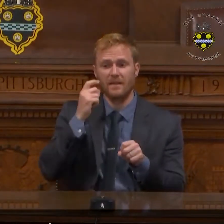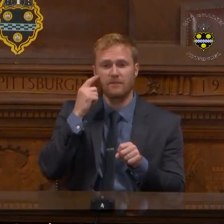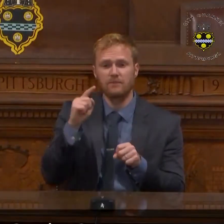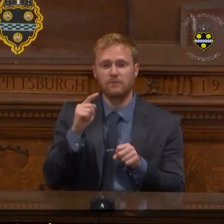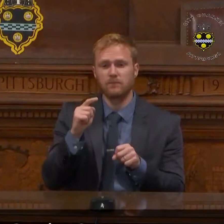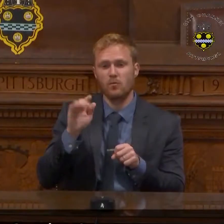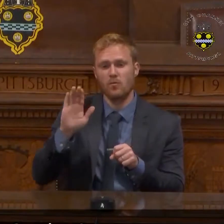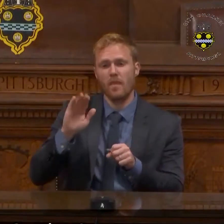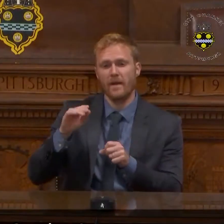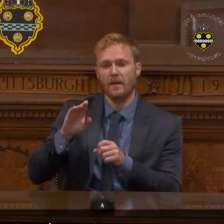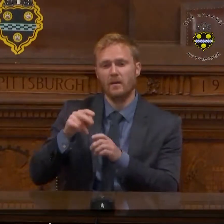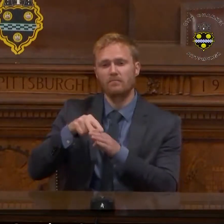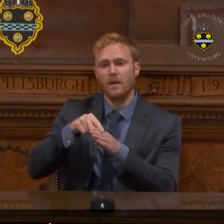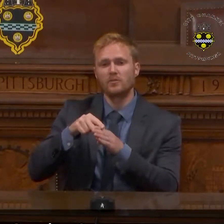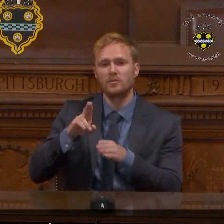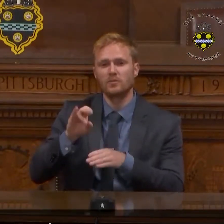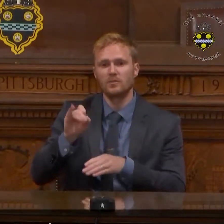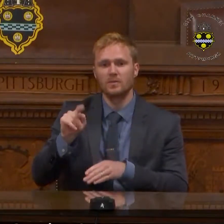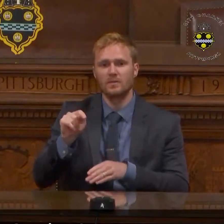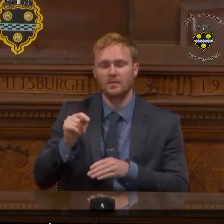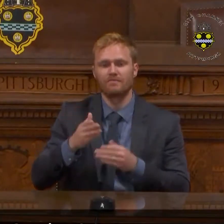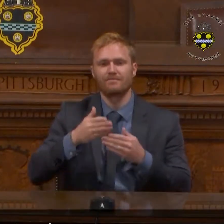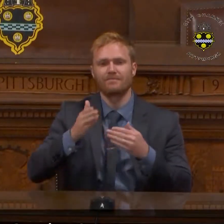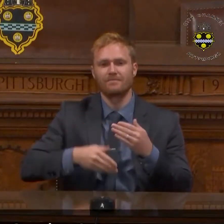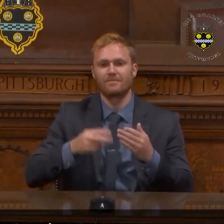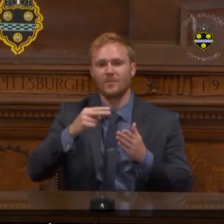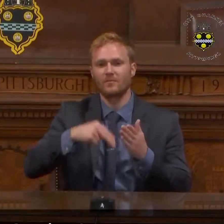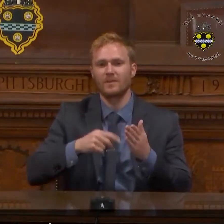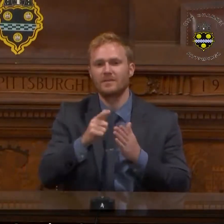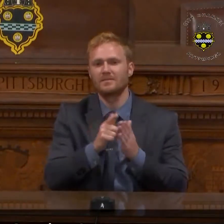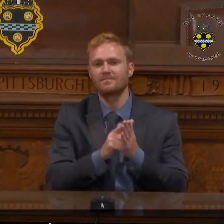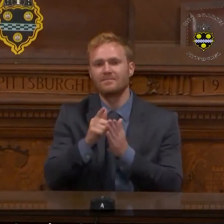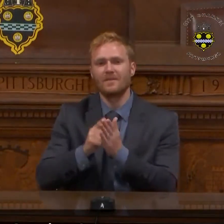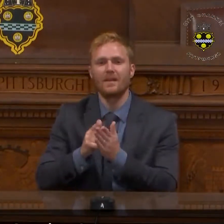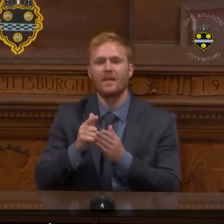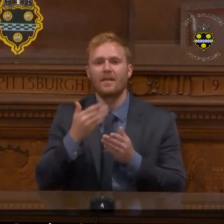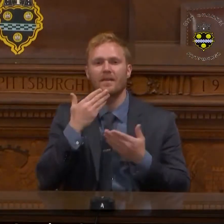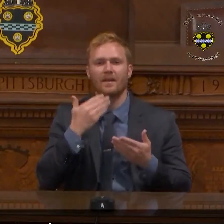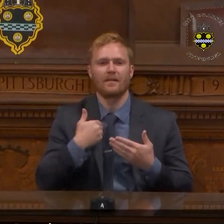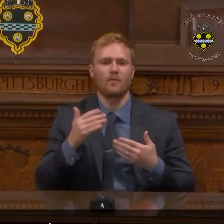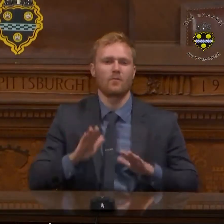That concludes the reading of the legislation. Thank you and have a wonderful day.